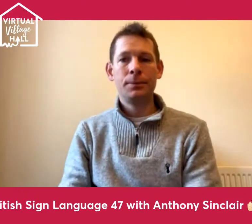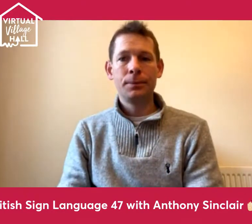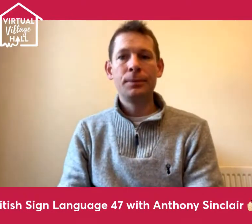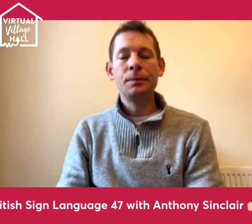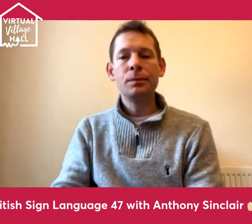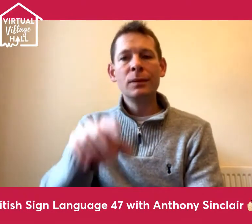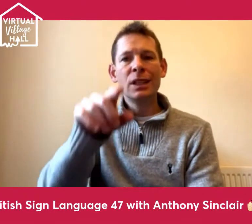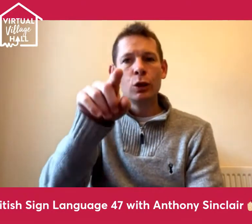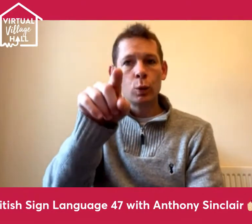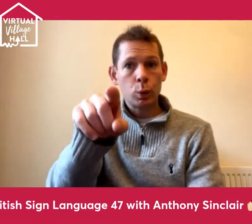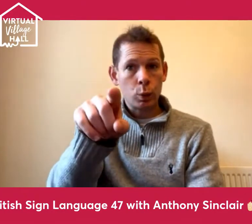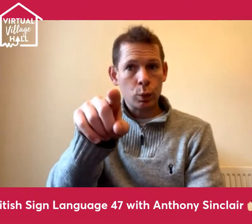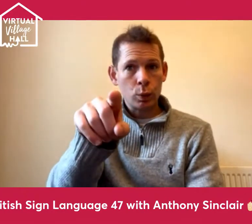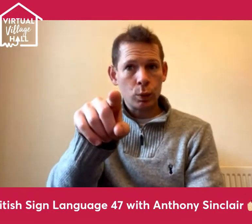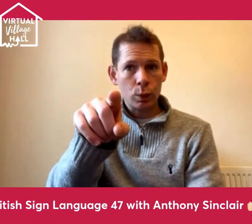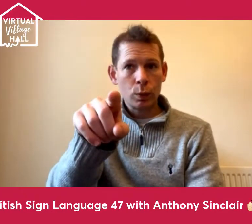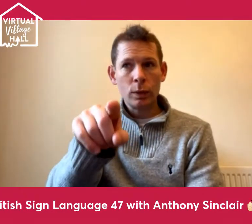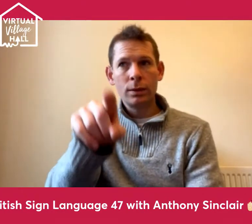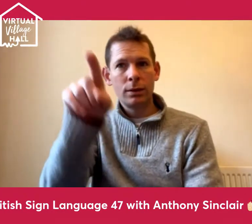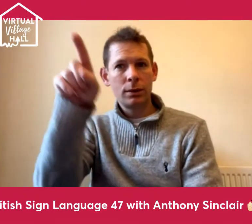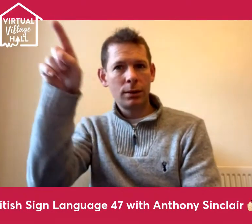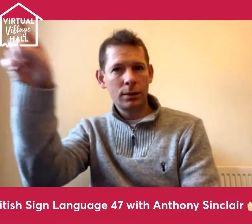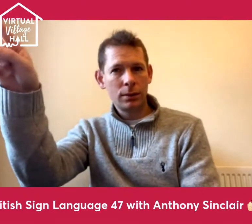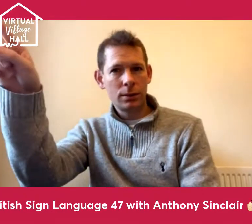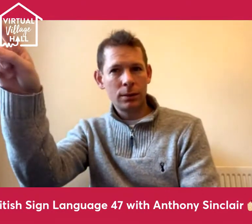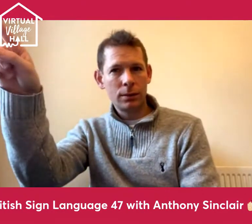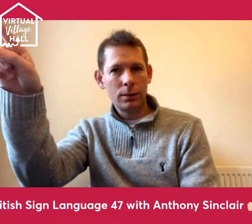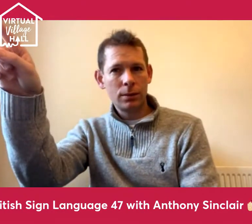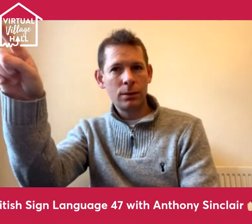Okay, so this is how we sign it in BSL. So it's you